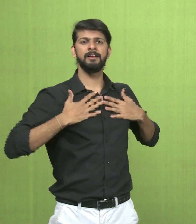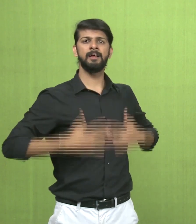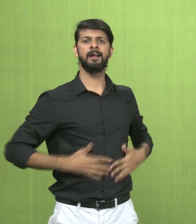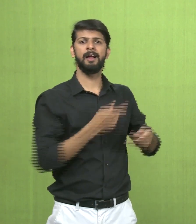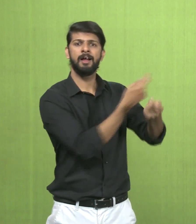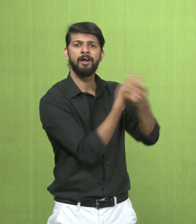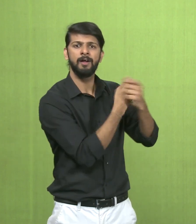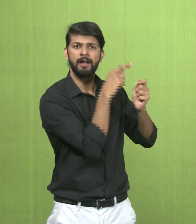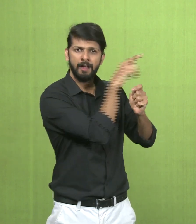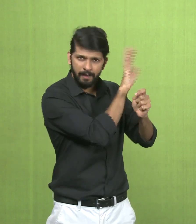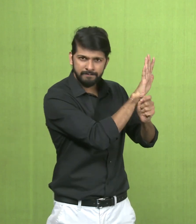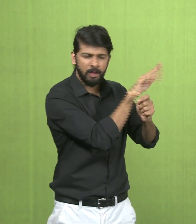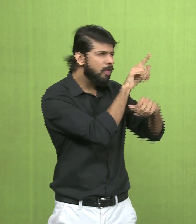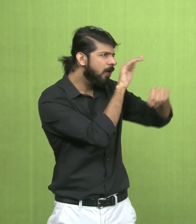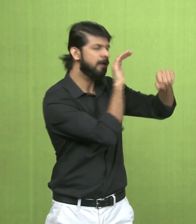rider on a white horse